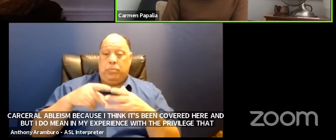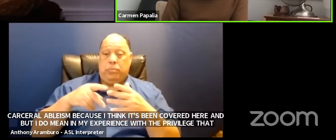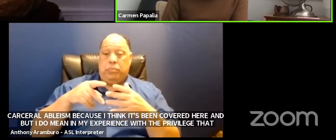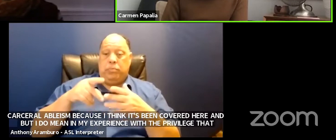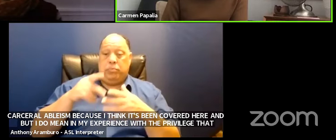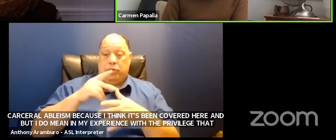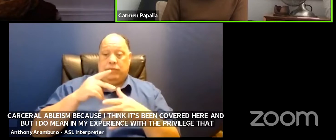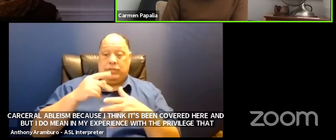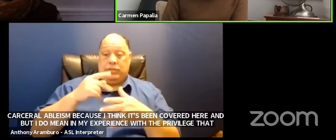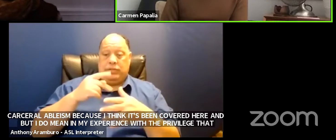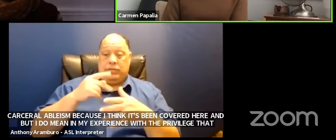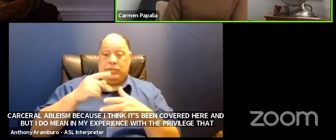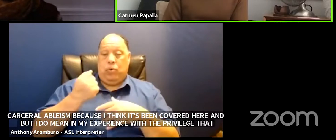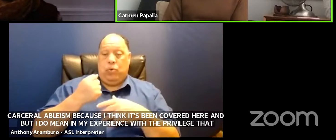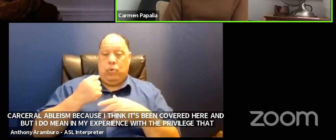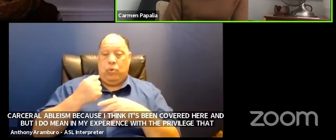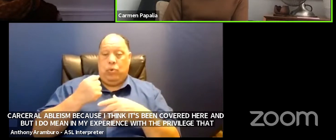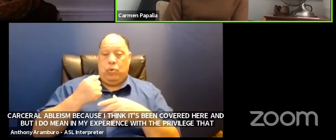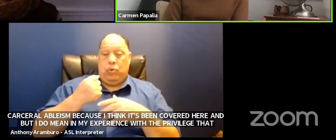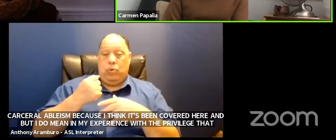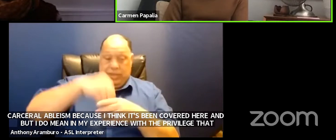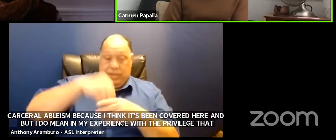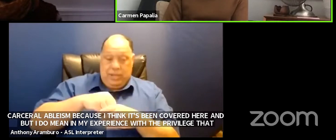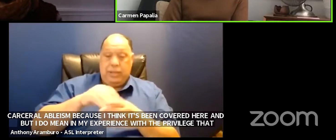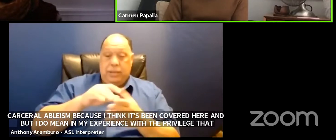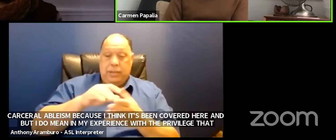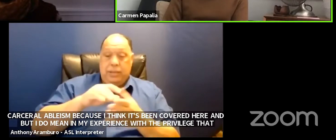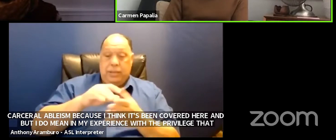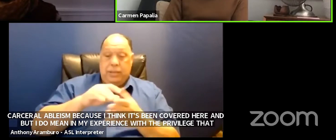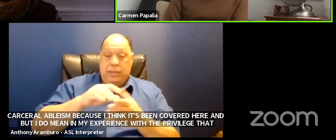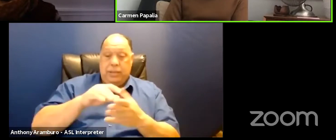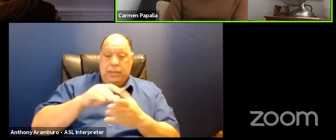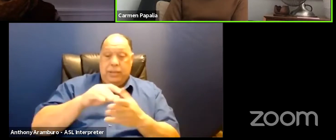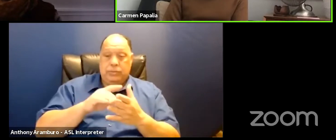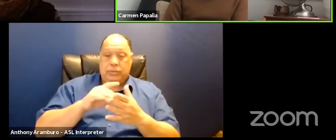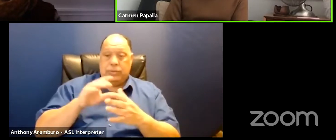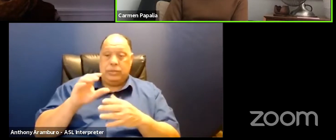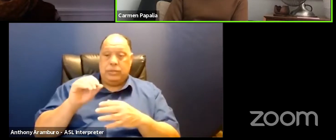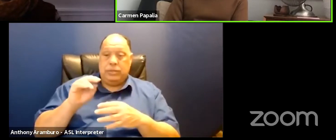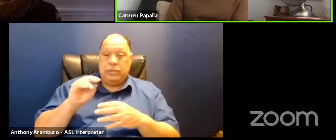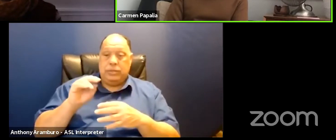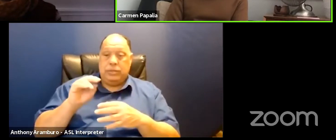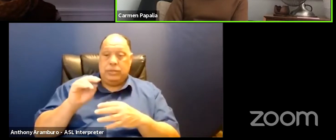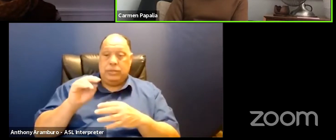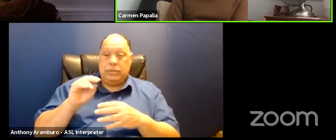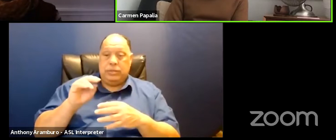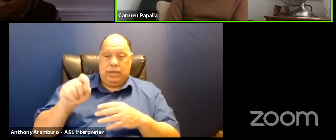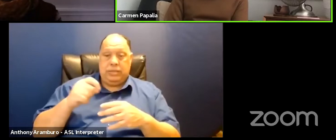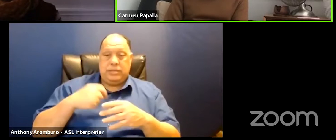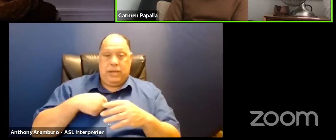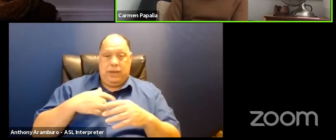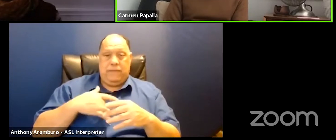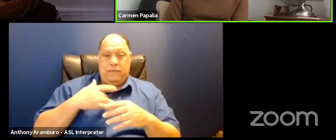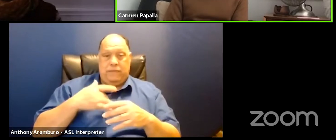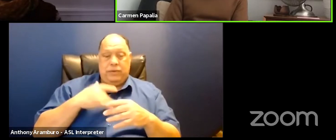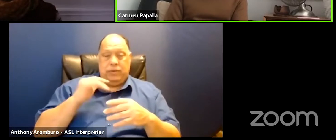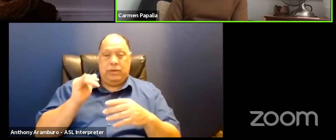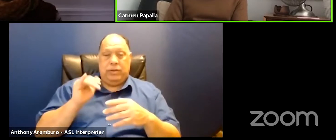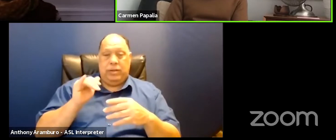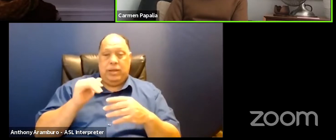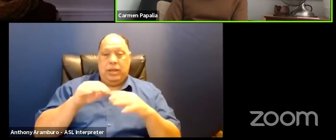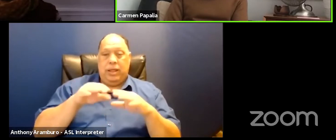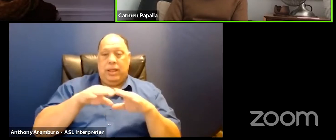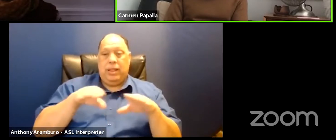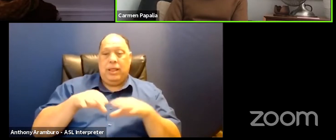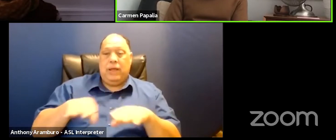you know, within the medical context, I feel that levels of